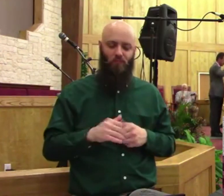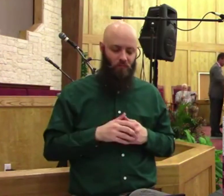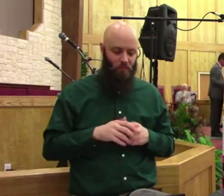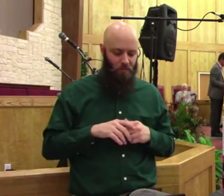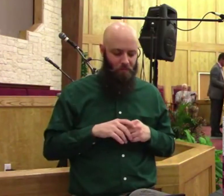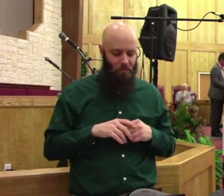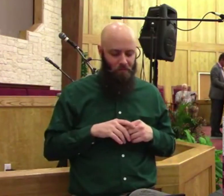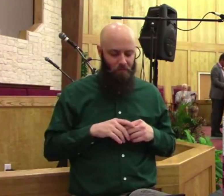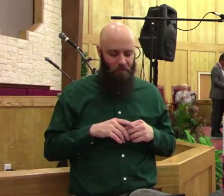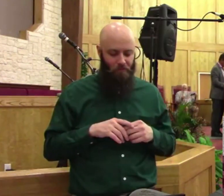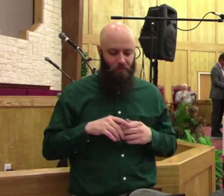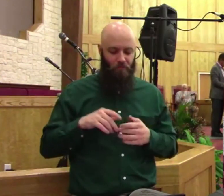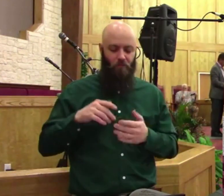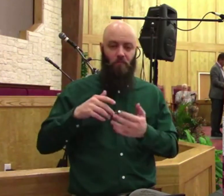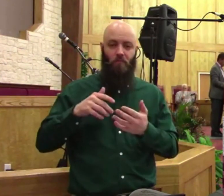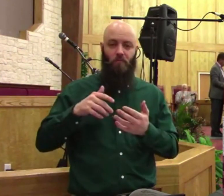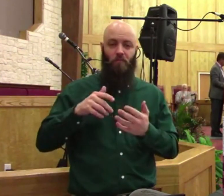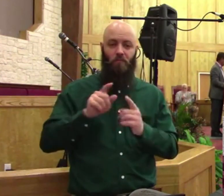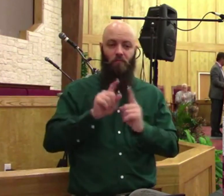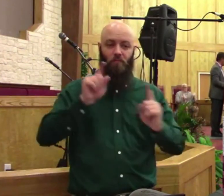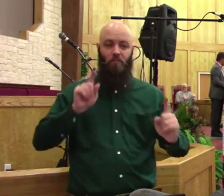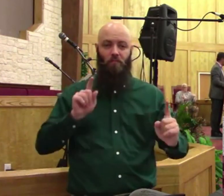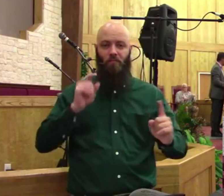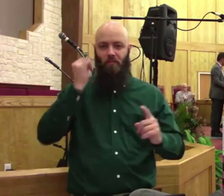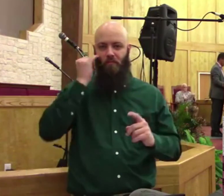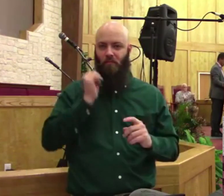proceed outside. Now,